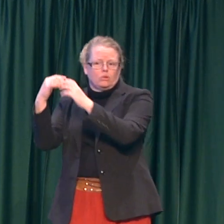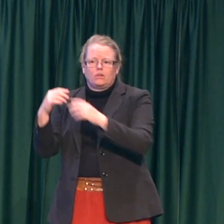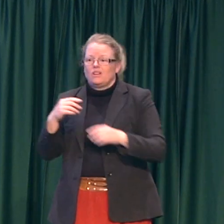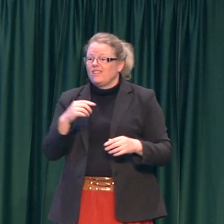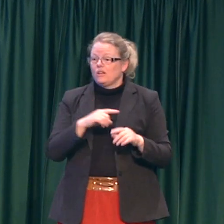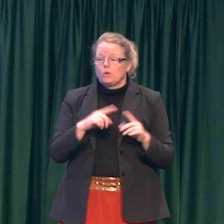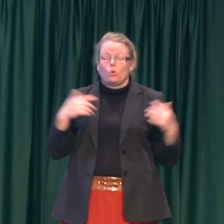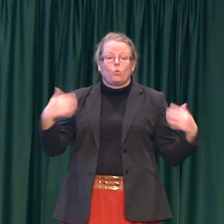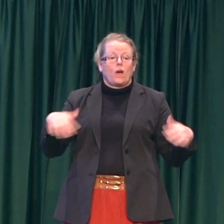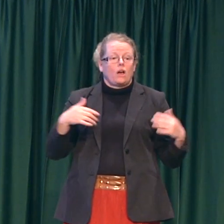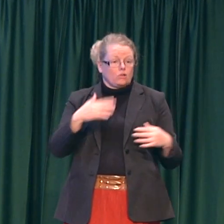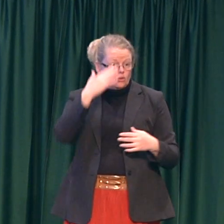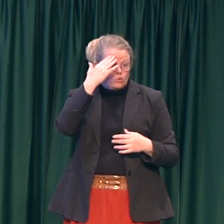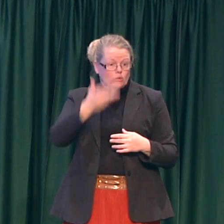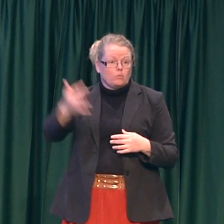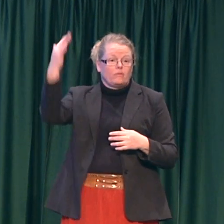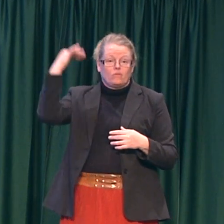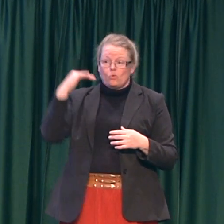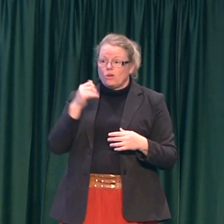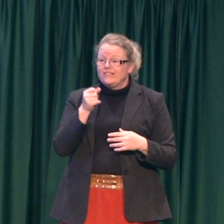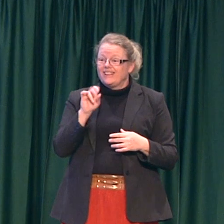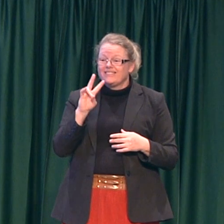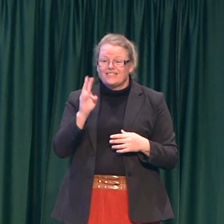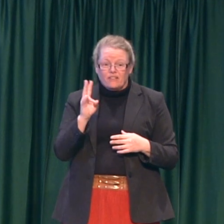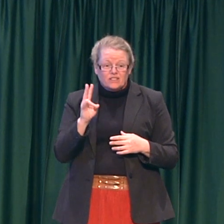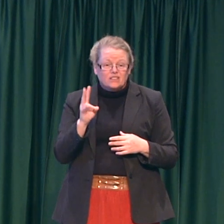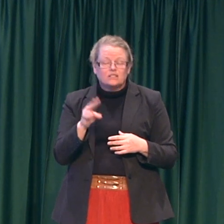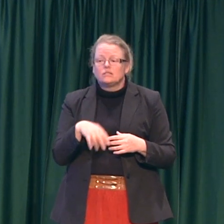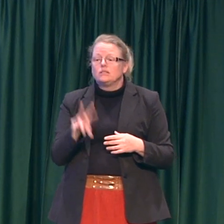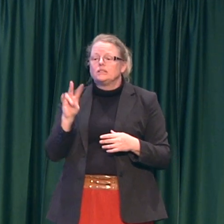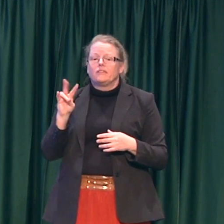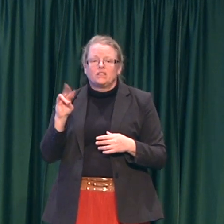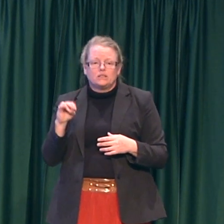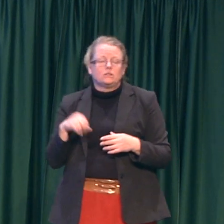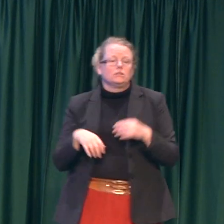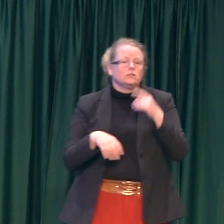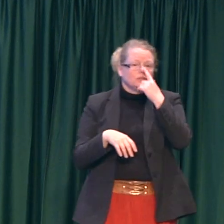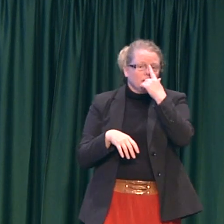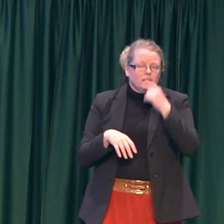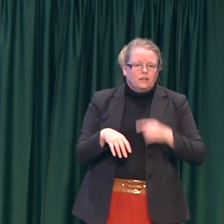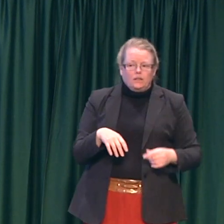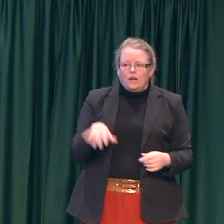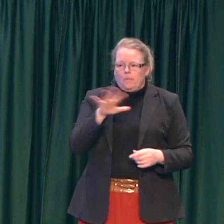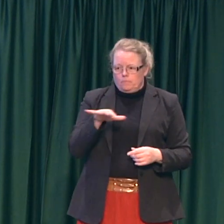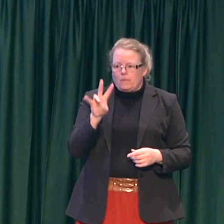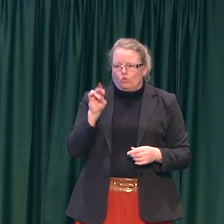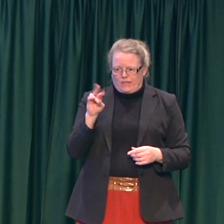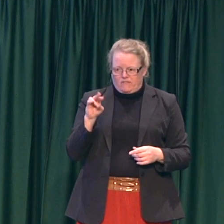pop up in the States around then. Before the 70s,